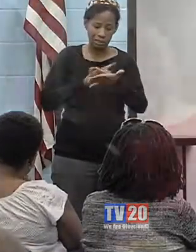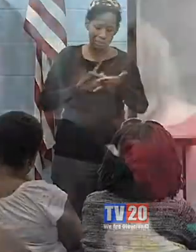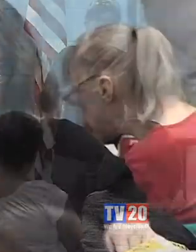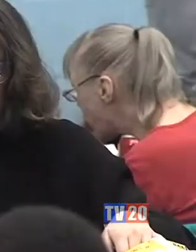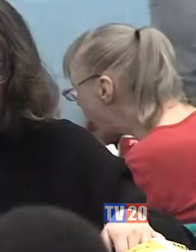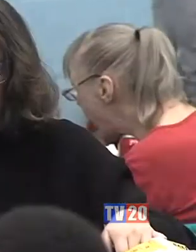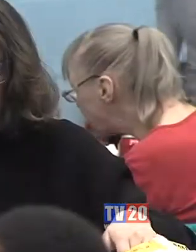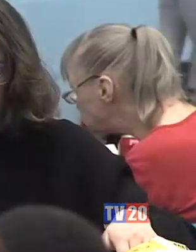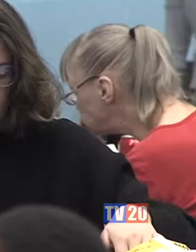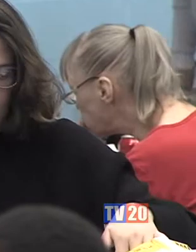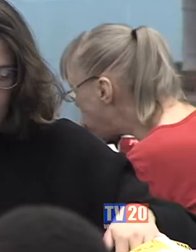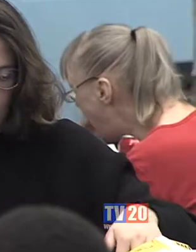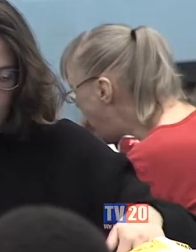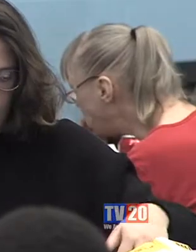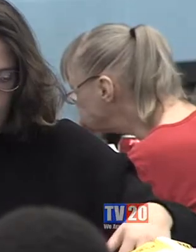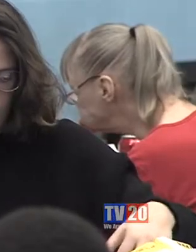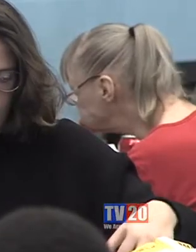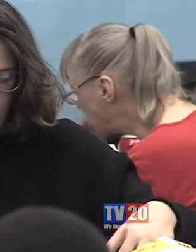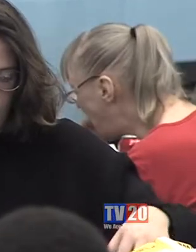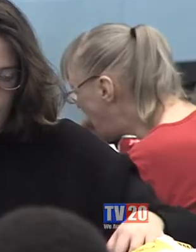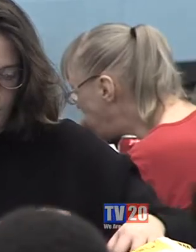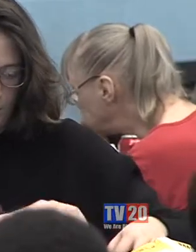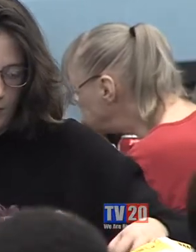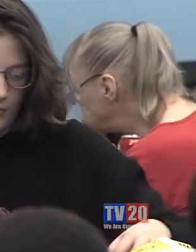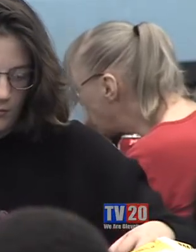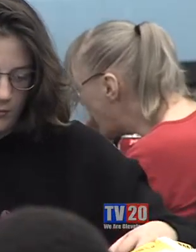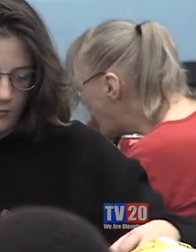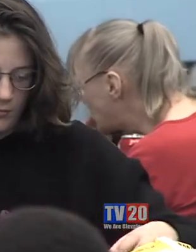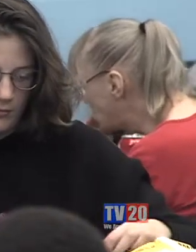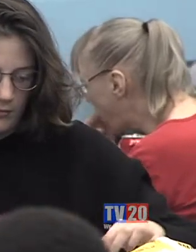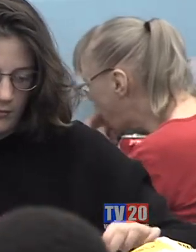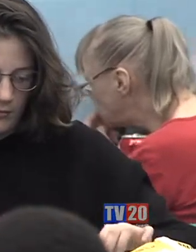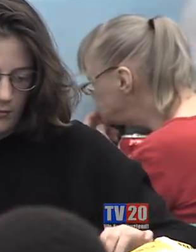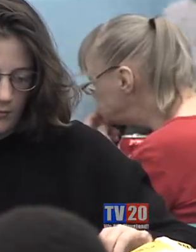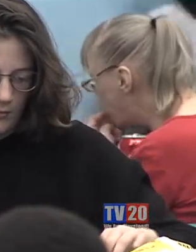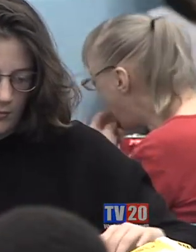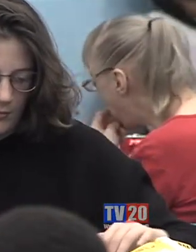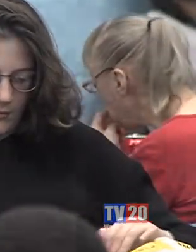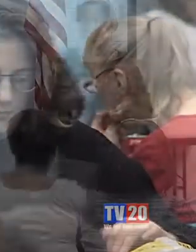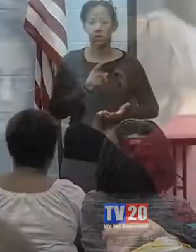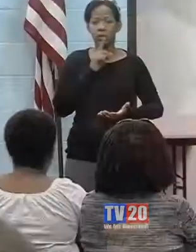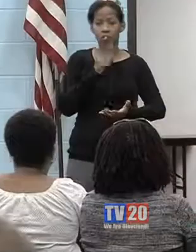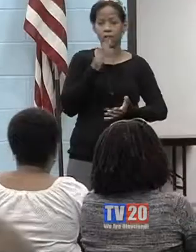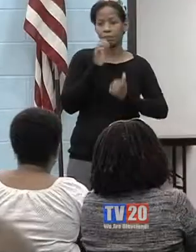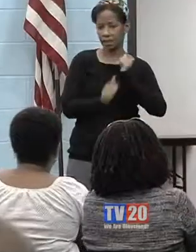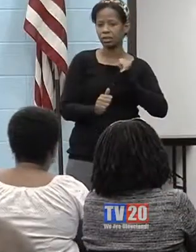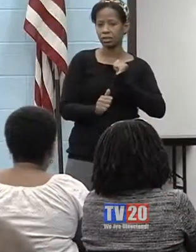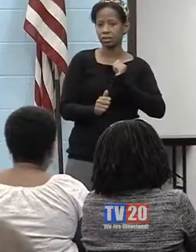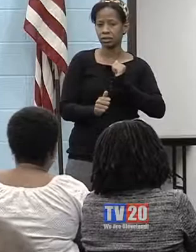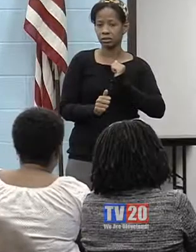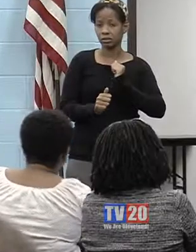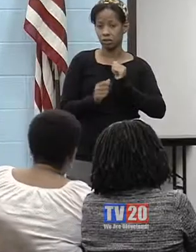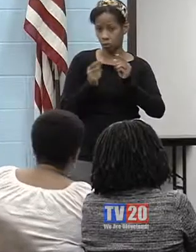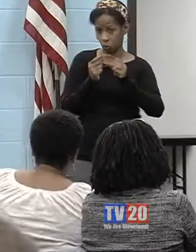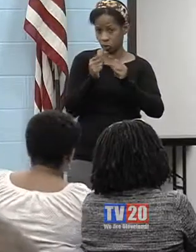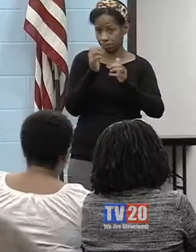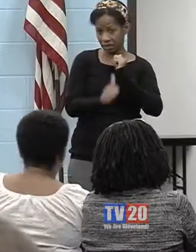computer, none of that's covered by insurance. And why is that? In fact, it's so mean, and that is the right word,